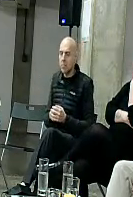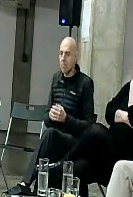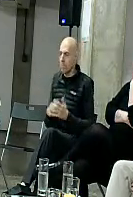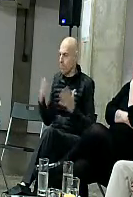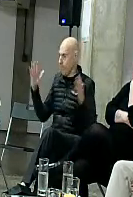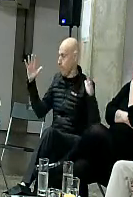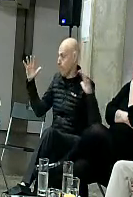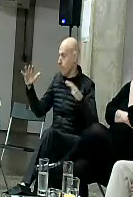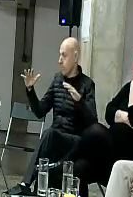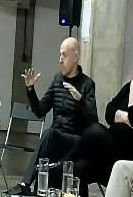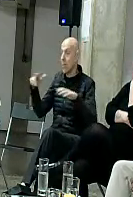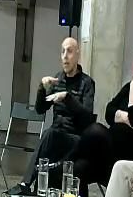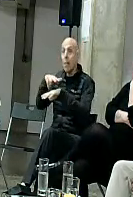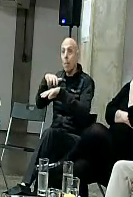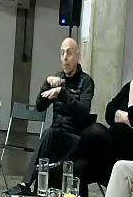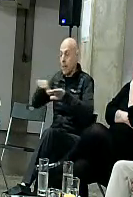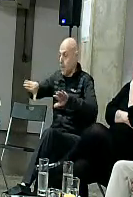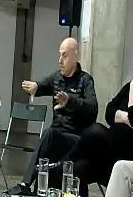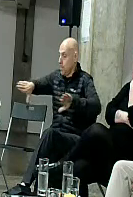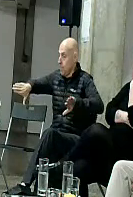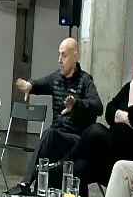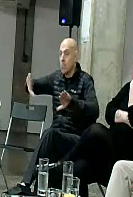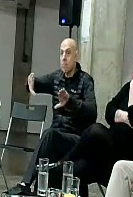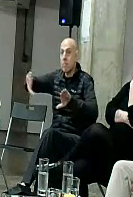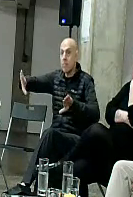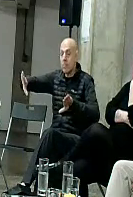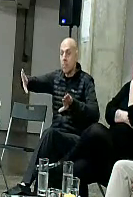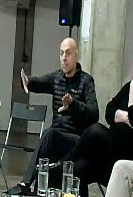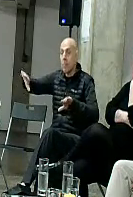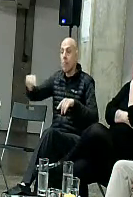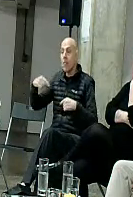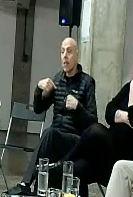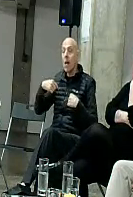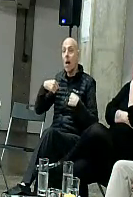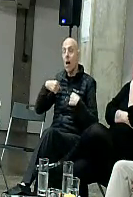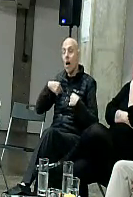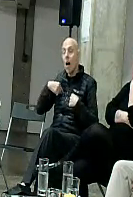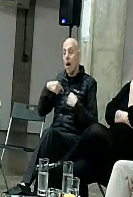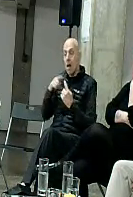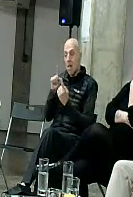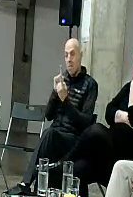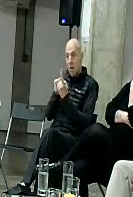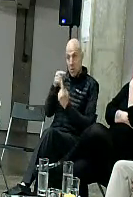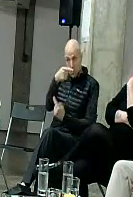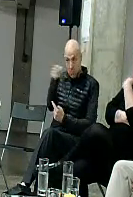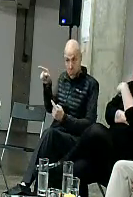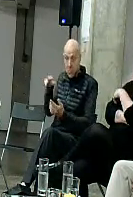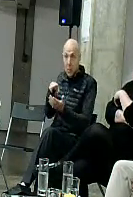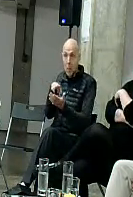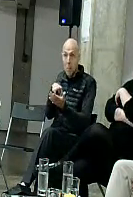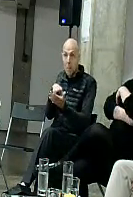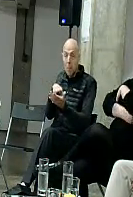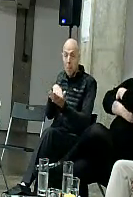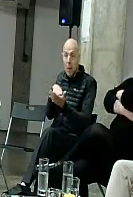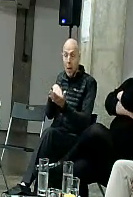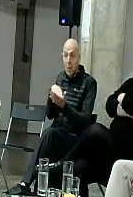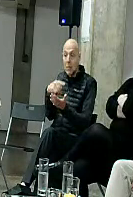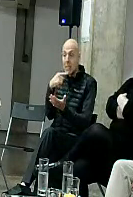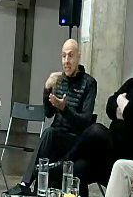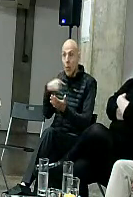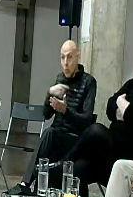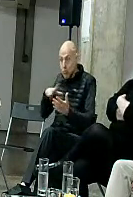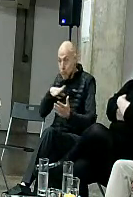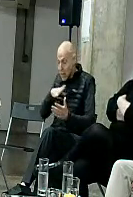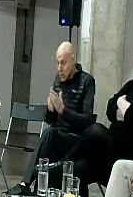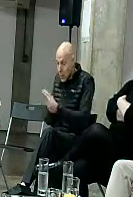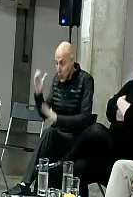gathered, and the police held everybody back. I've met some other mums who said, well, we were taking our shoes and